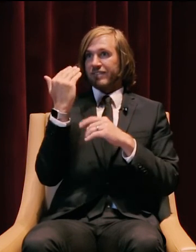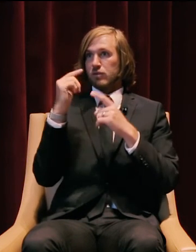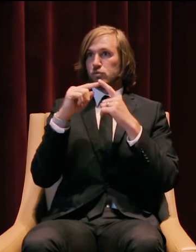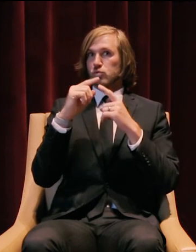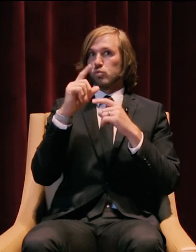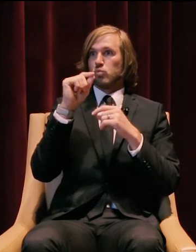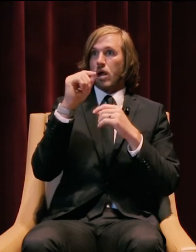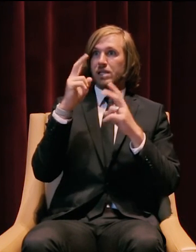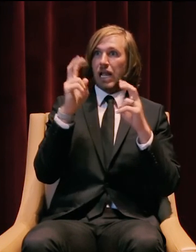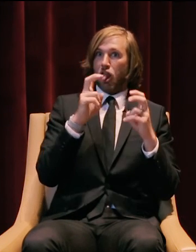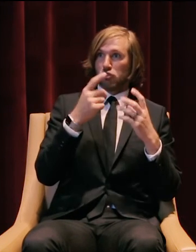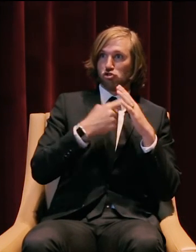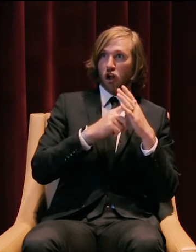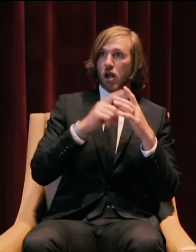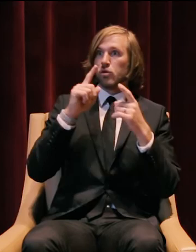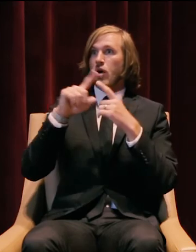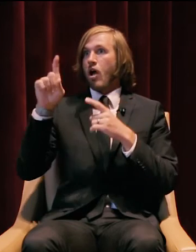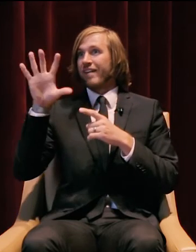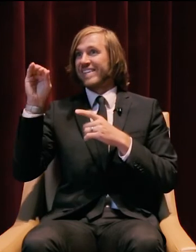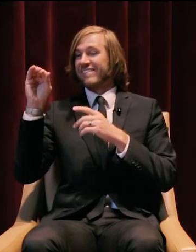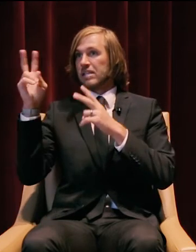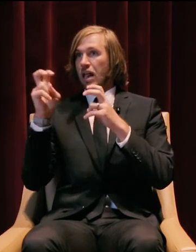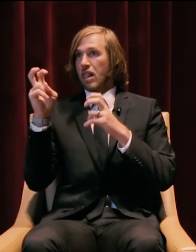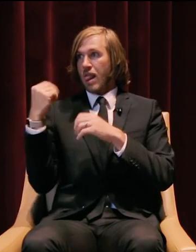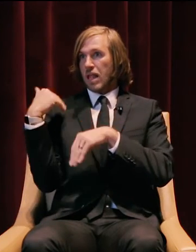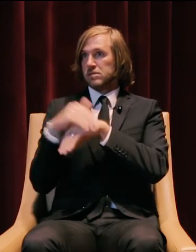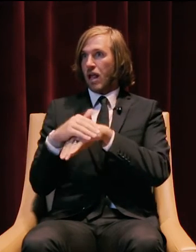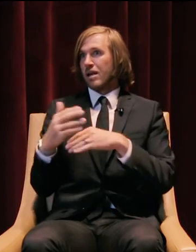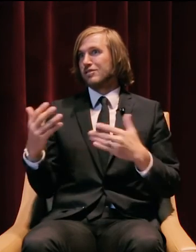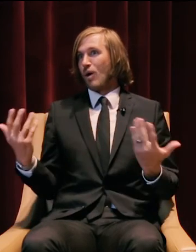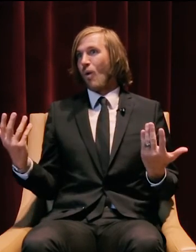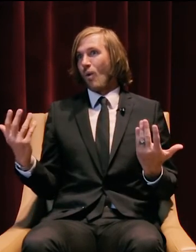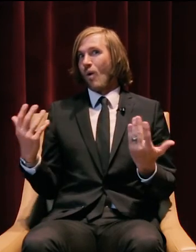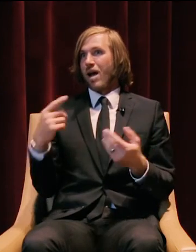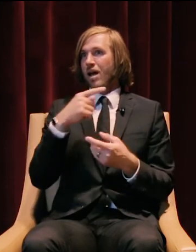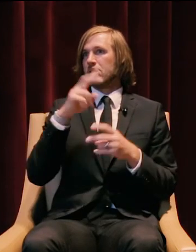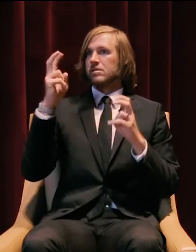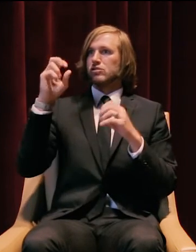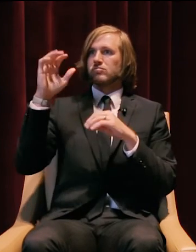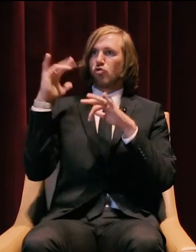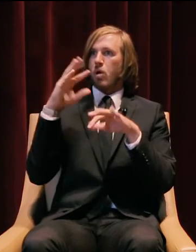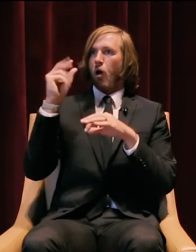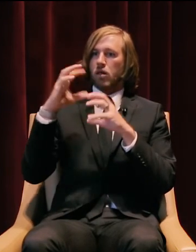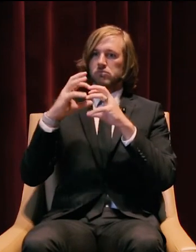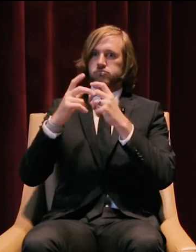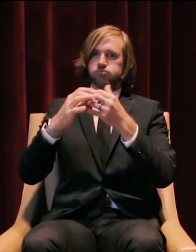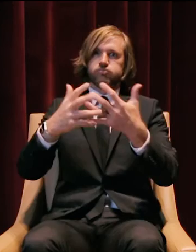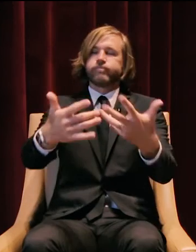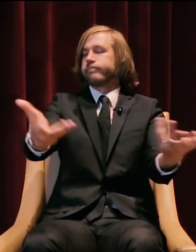20 downloads to 150 downloads last night. So this is snowballing, and I'm just